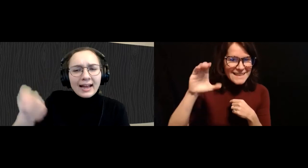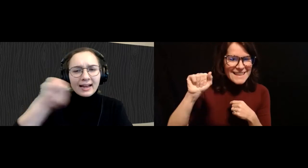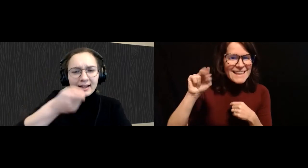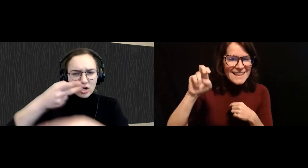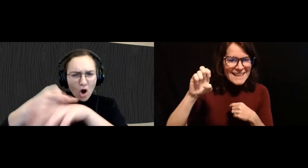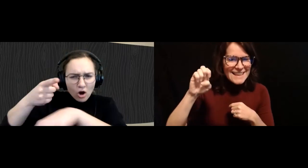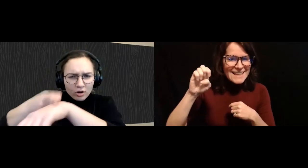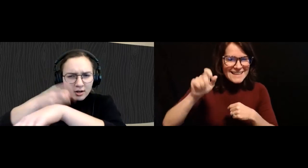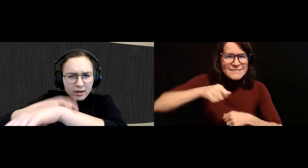I was using a cane.